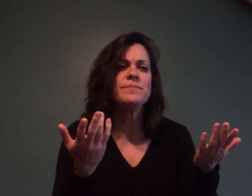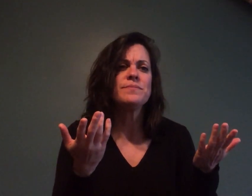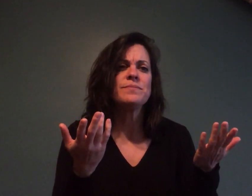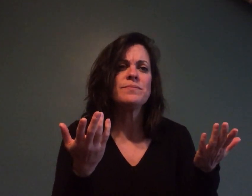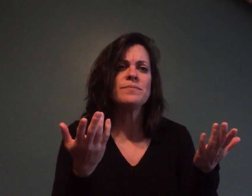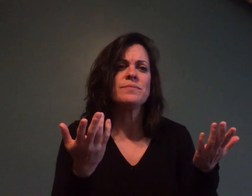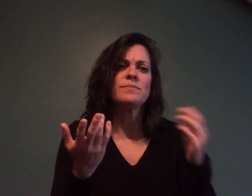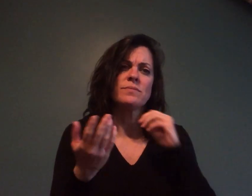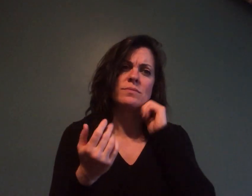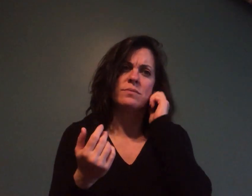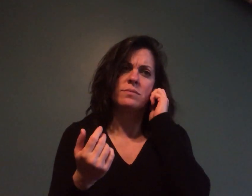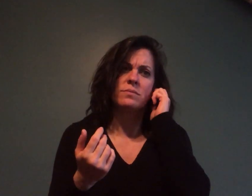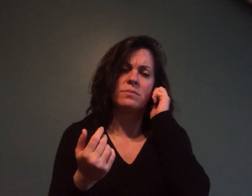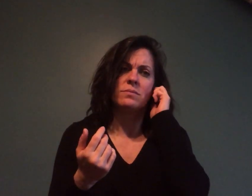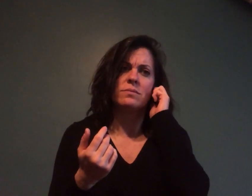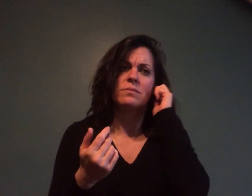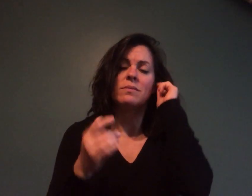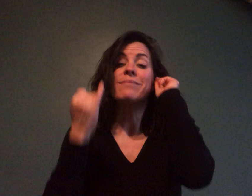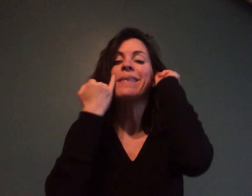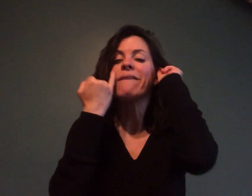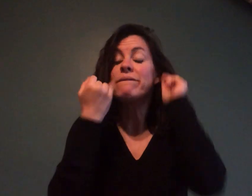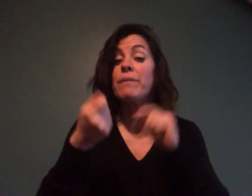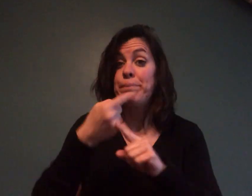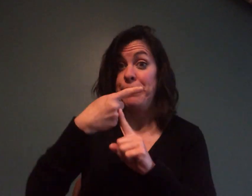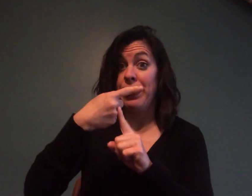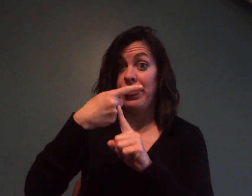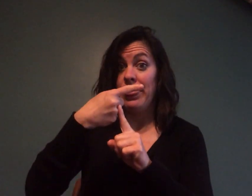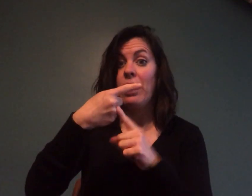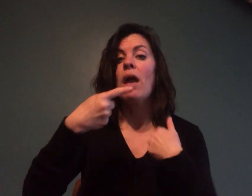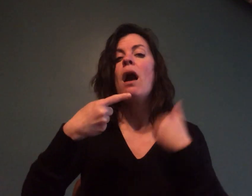tape. They want you to actually take the cord out of service, and